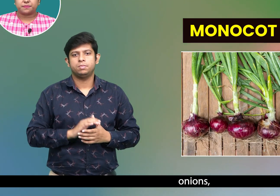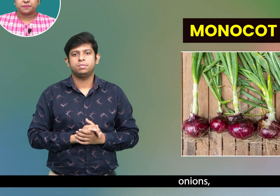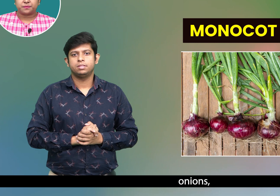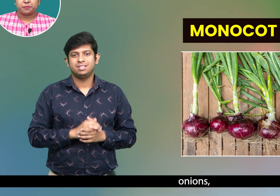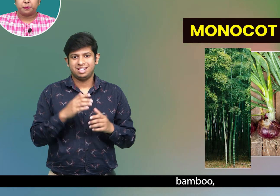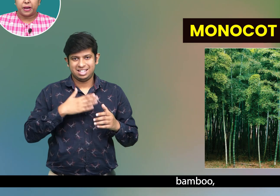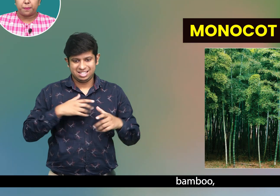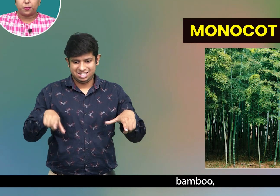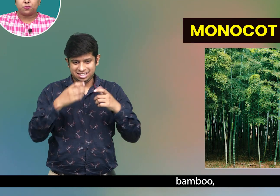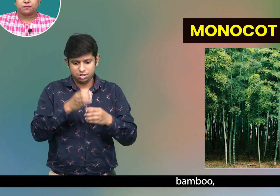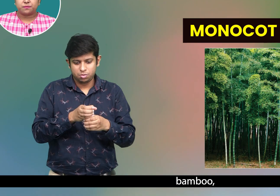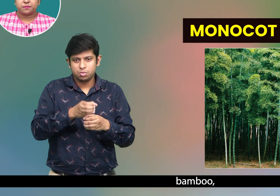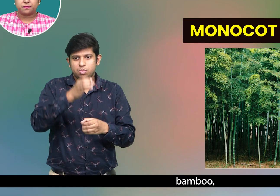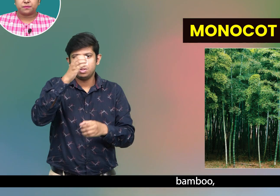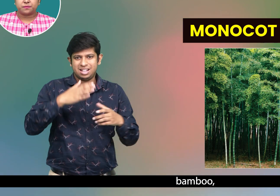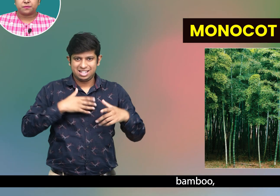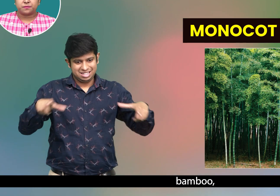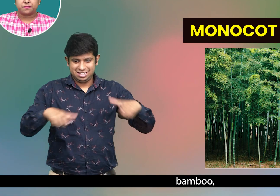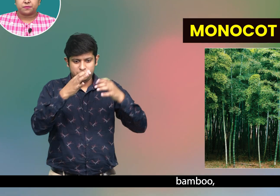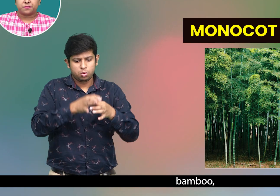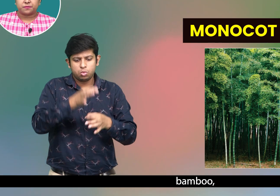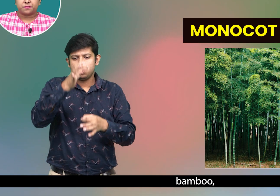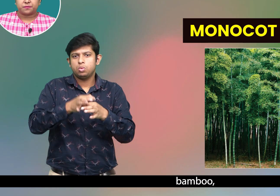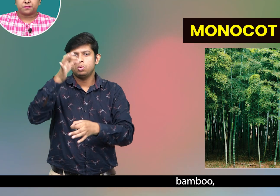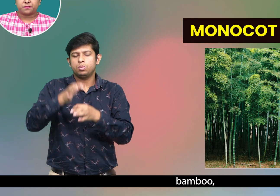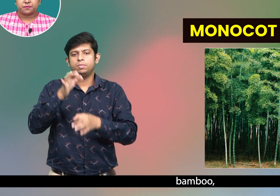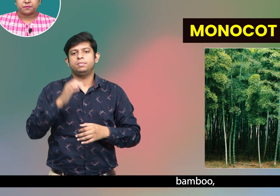onions, bamboo,